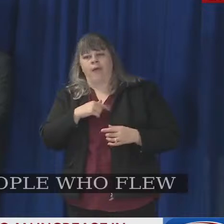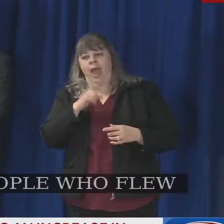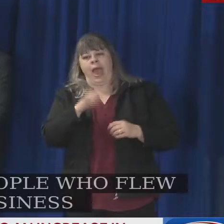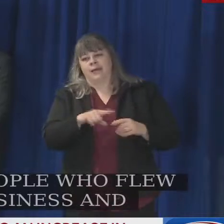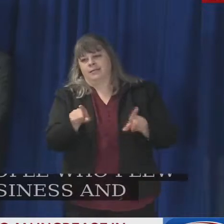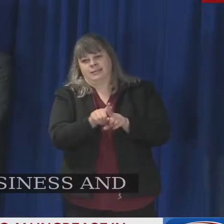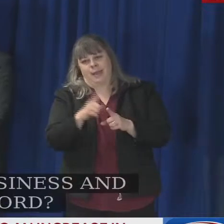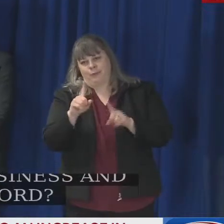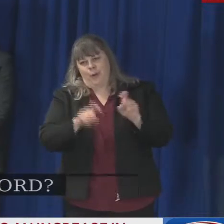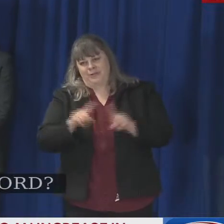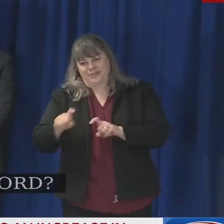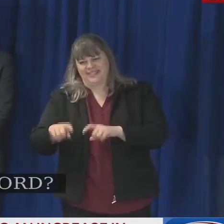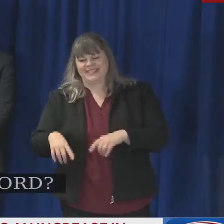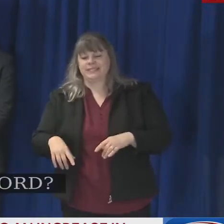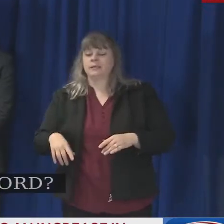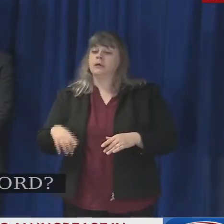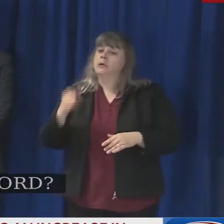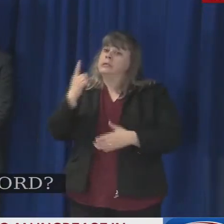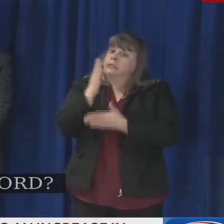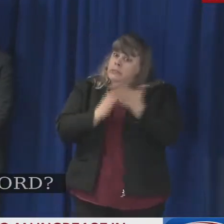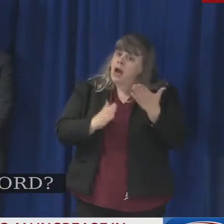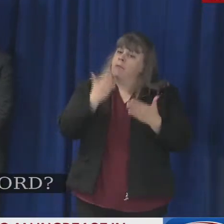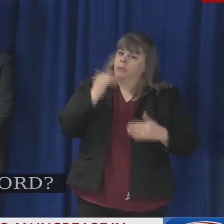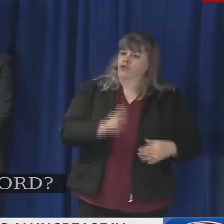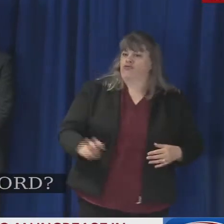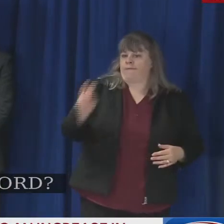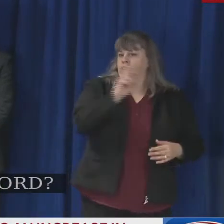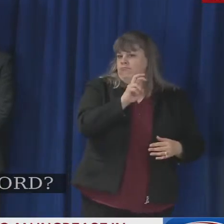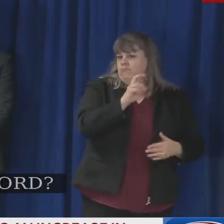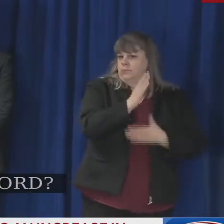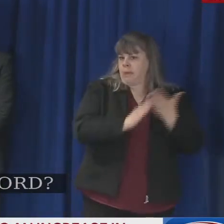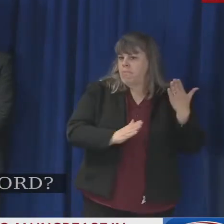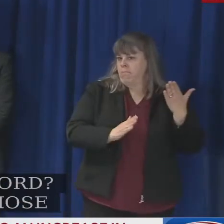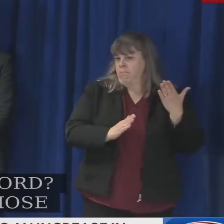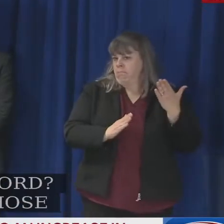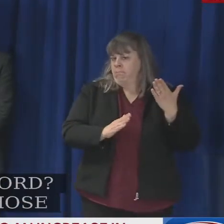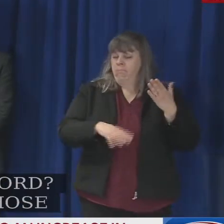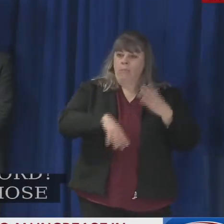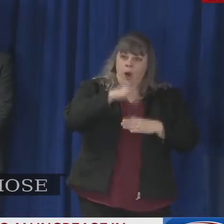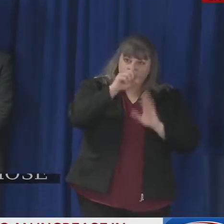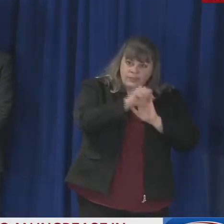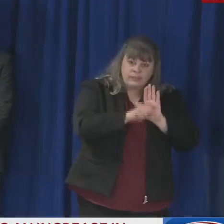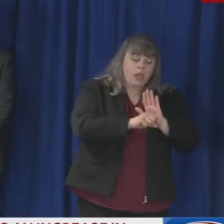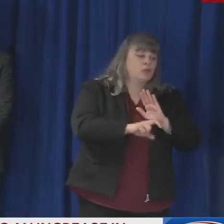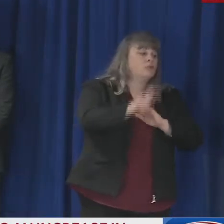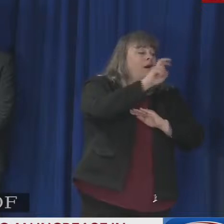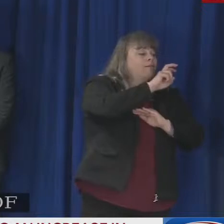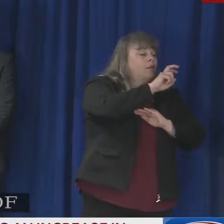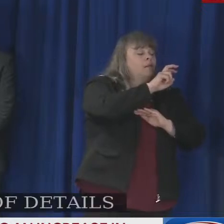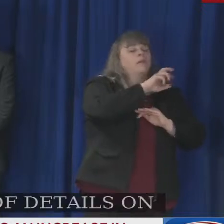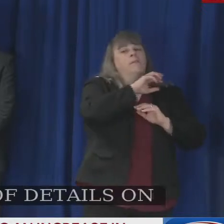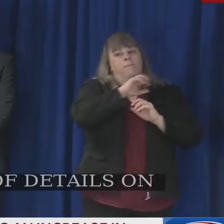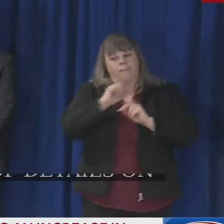back. You know, I can say that some of them are travel associated. You know, somebody goes out of the state and comes back, or comes in from,